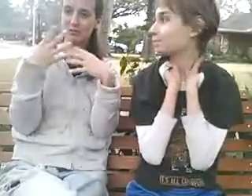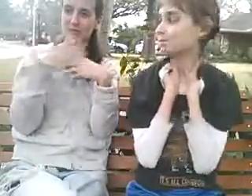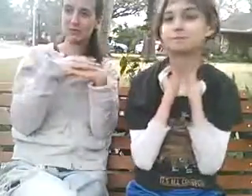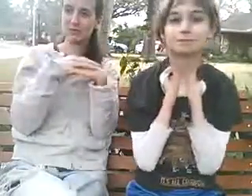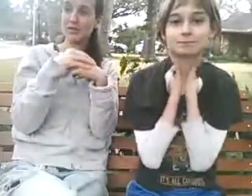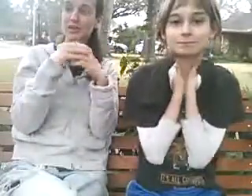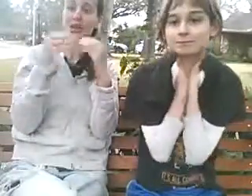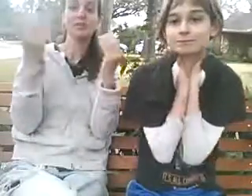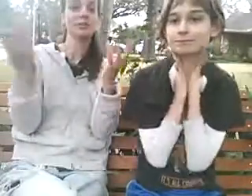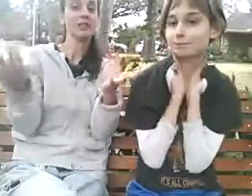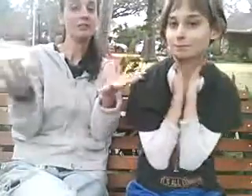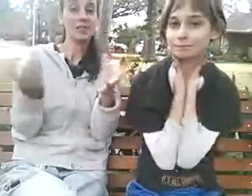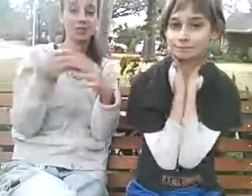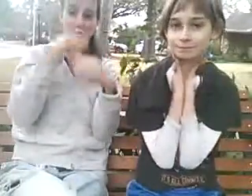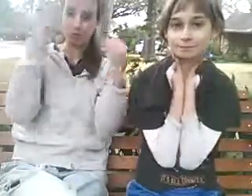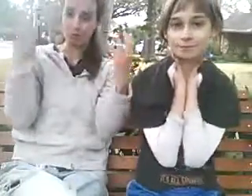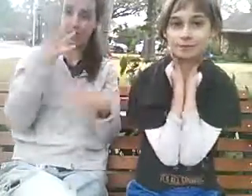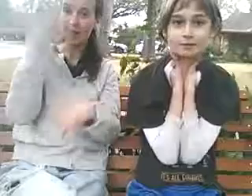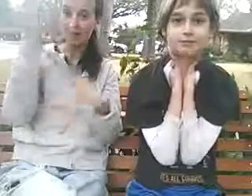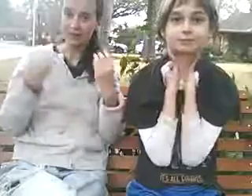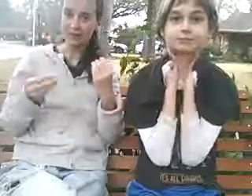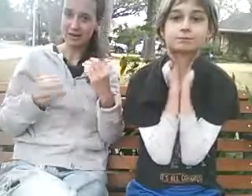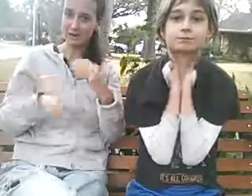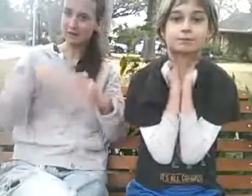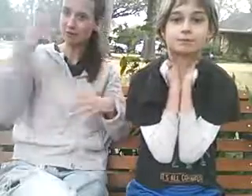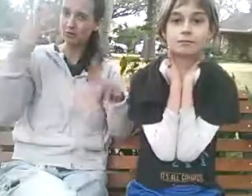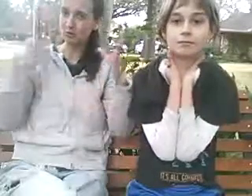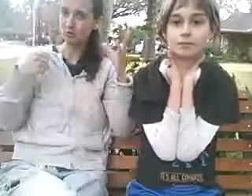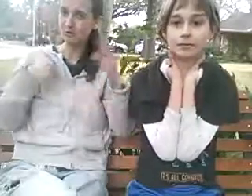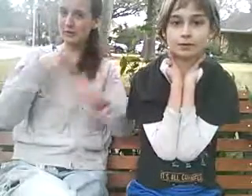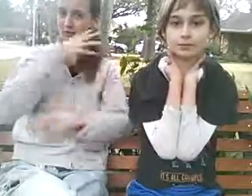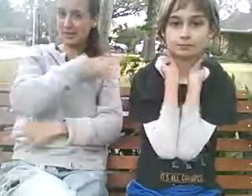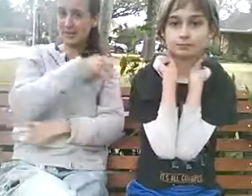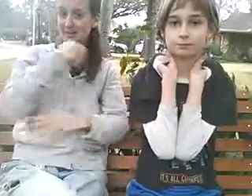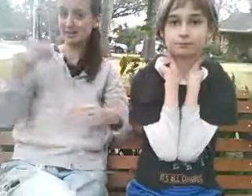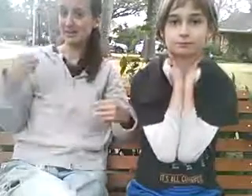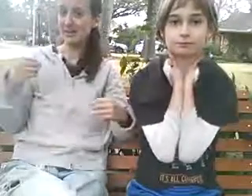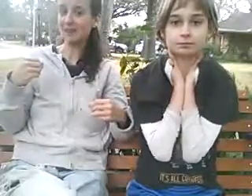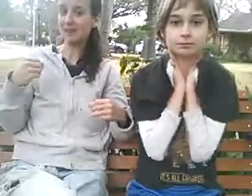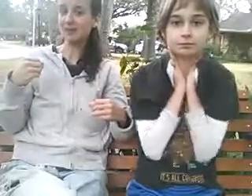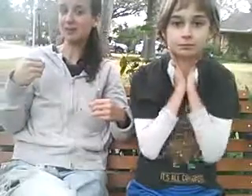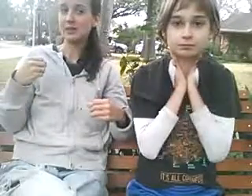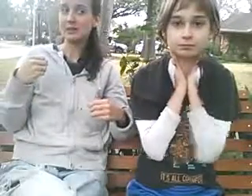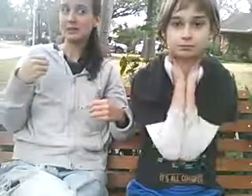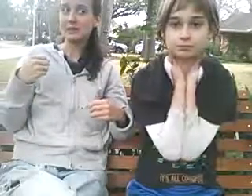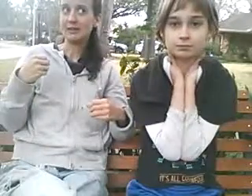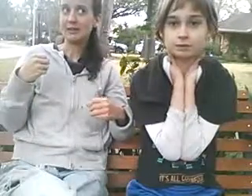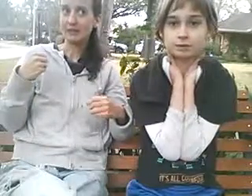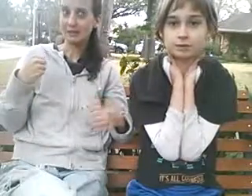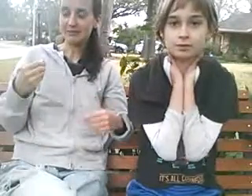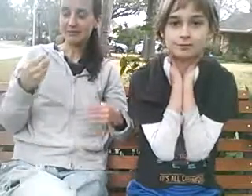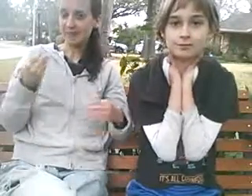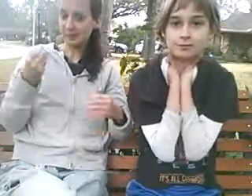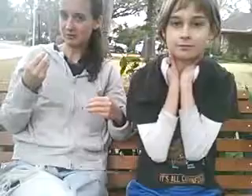with the caretaker, whoever you're interacting with, if you start moving your hands a lot, even if you're not doing